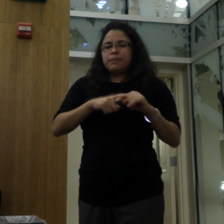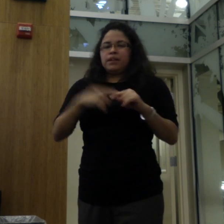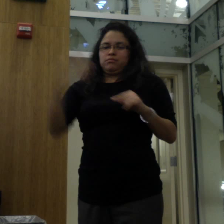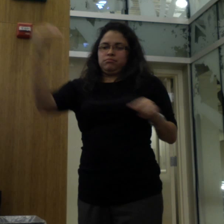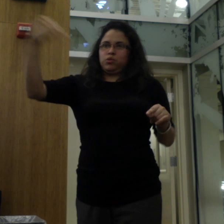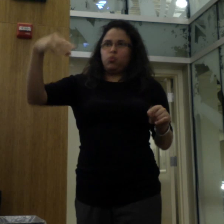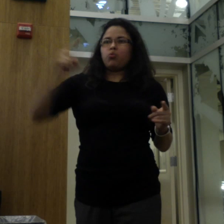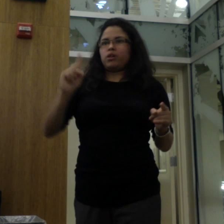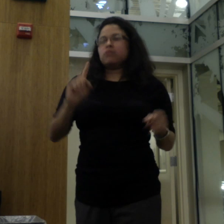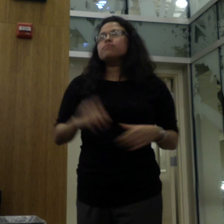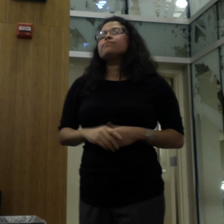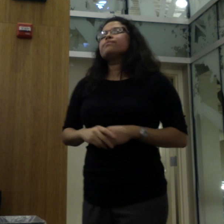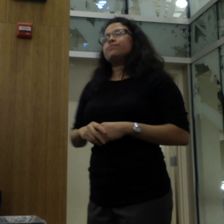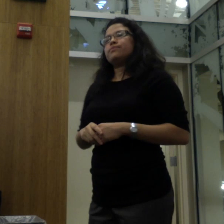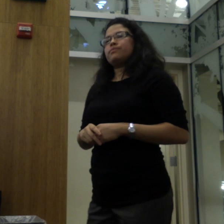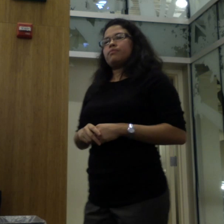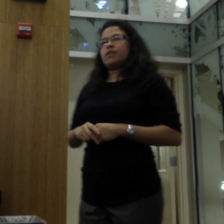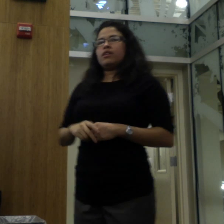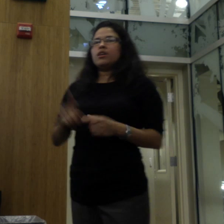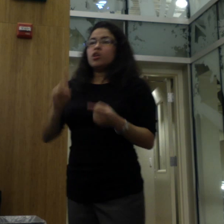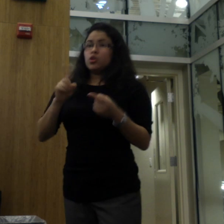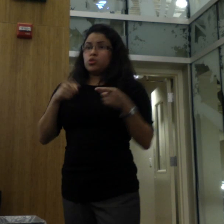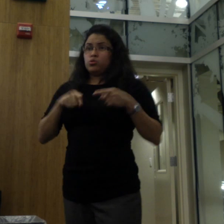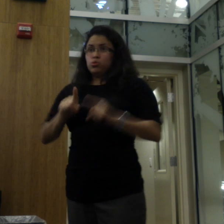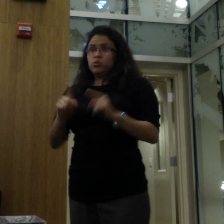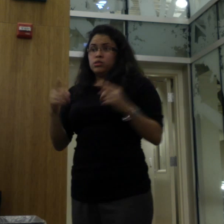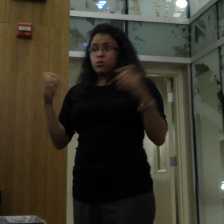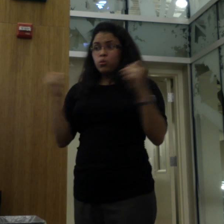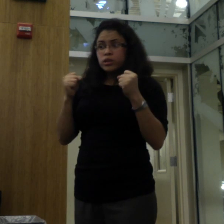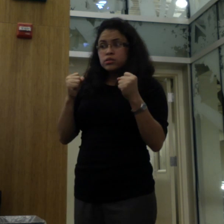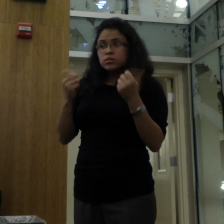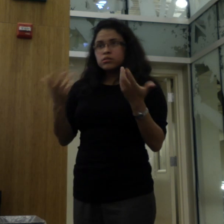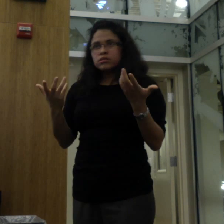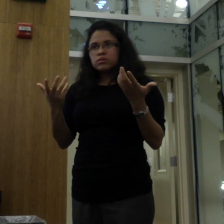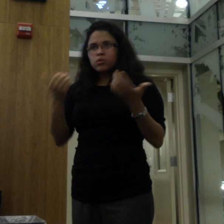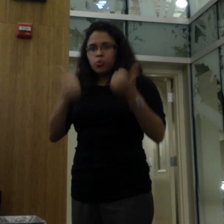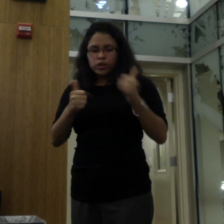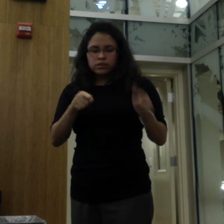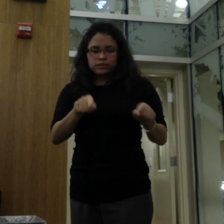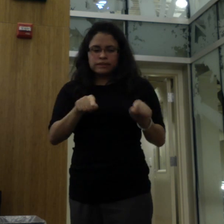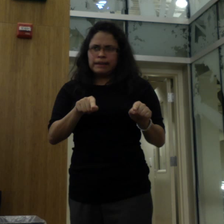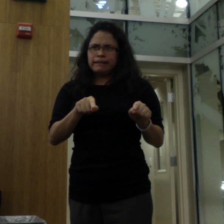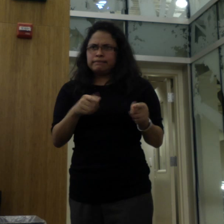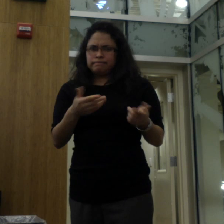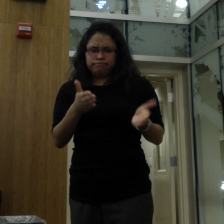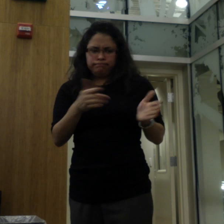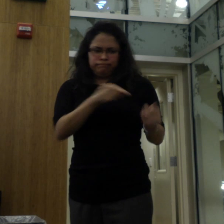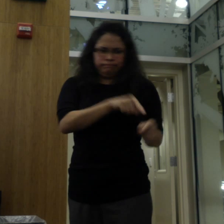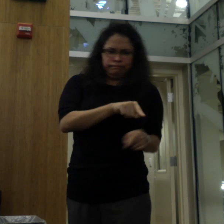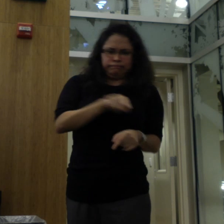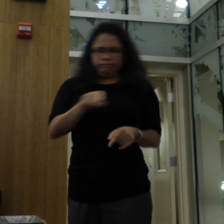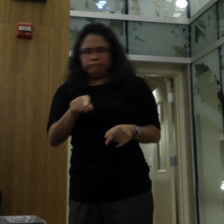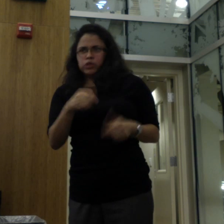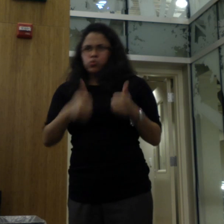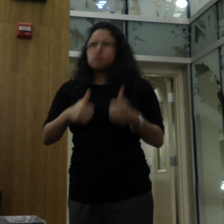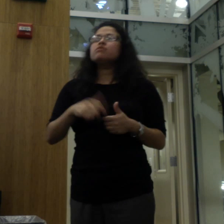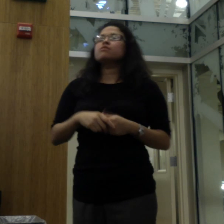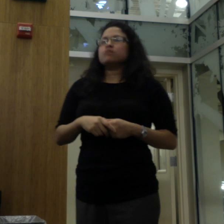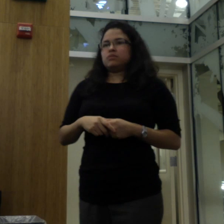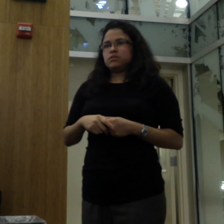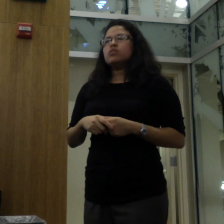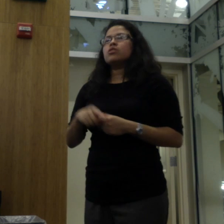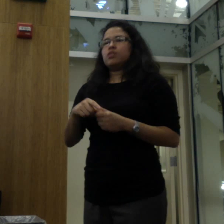right? So if it's in the winter time, what side of the house are you going to be in? Use the elements to